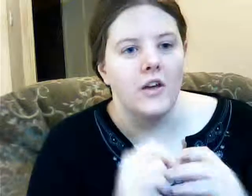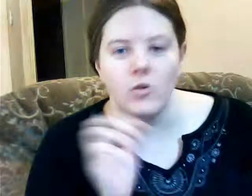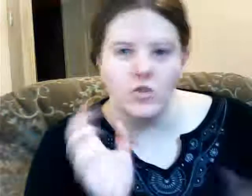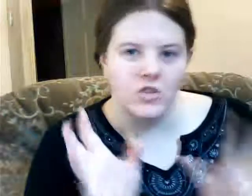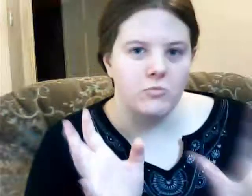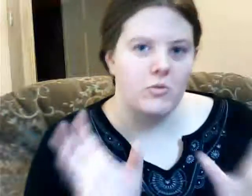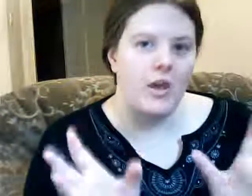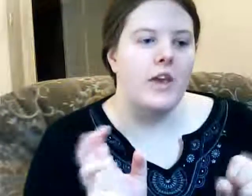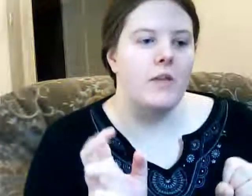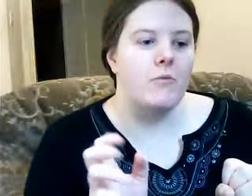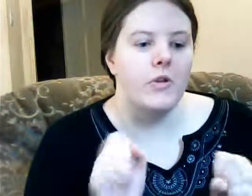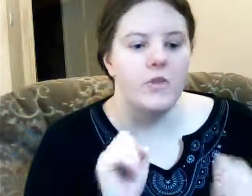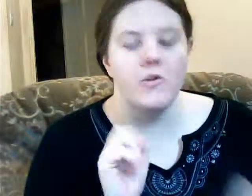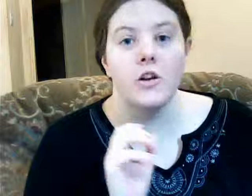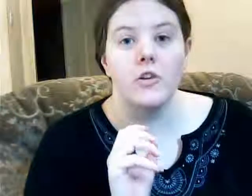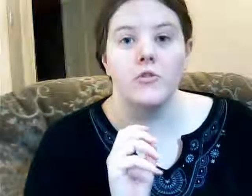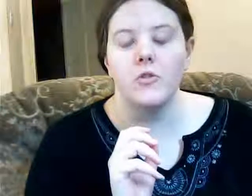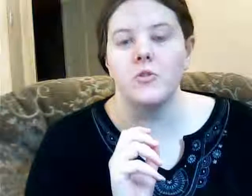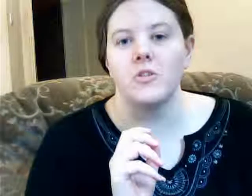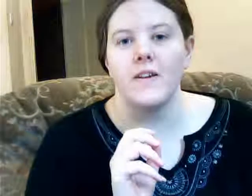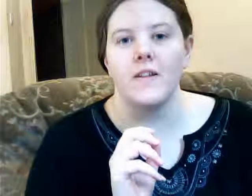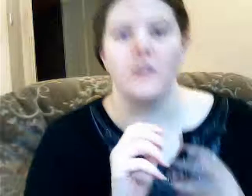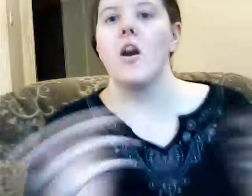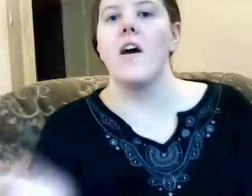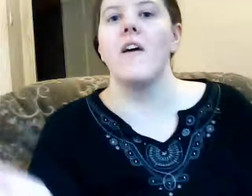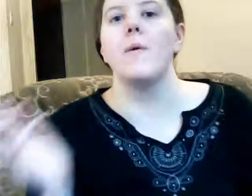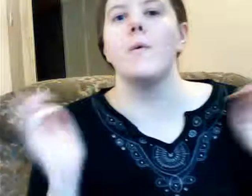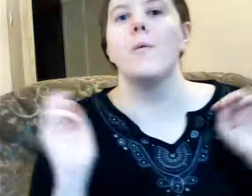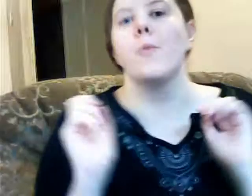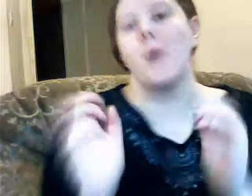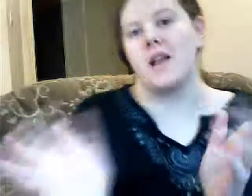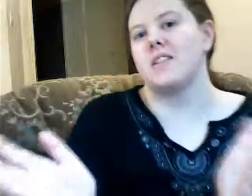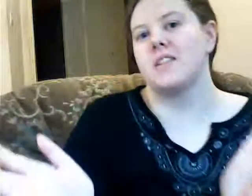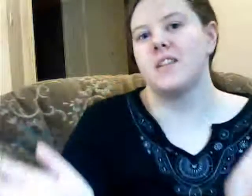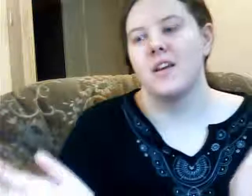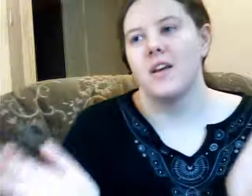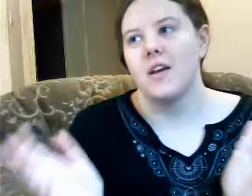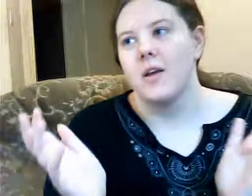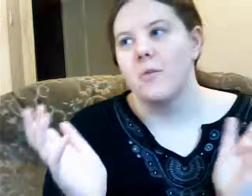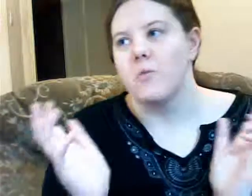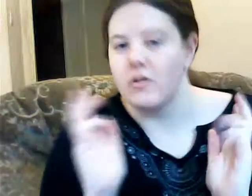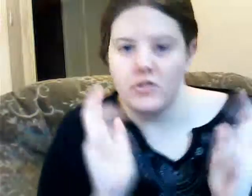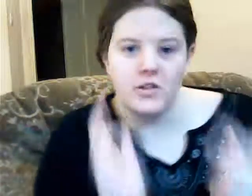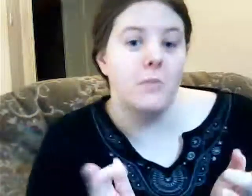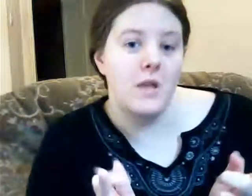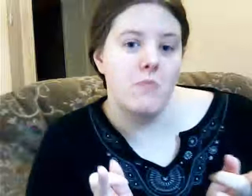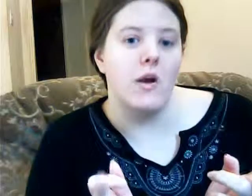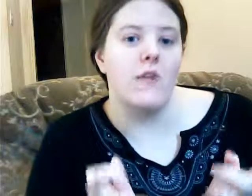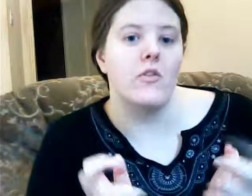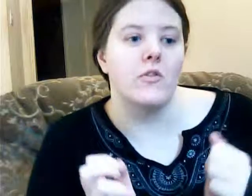awesome game you know they're really looking forward to it i can't wait there are some people out there at the